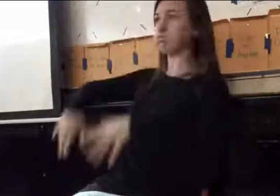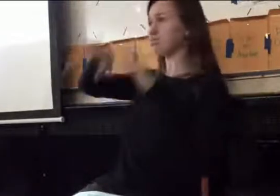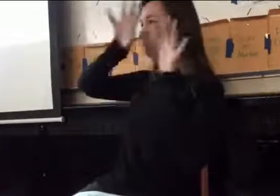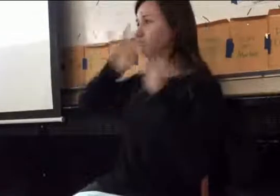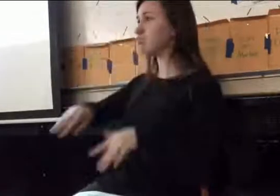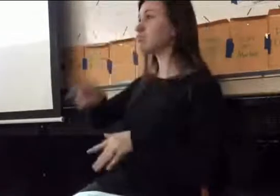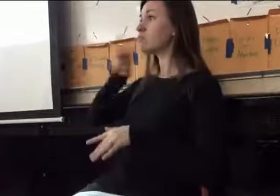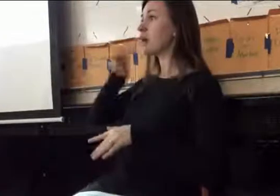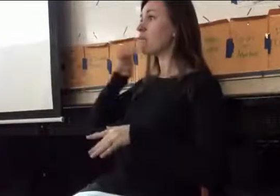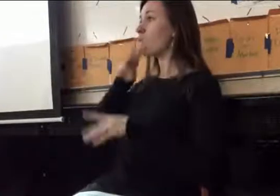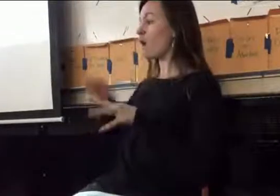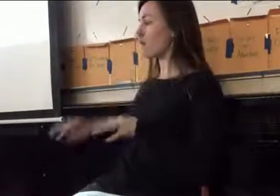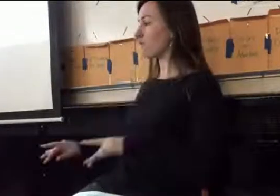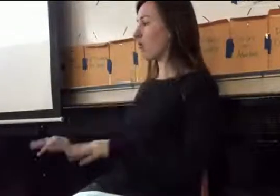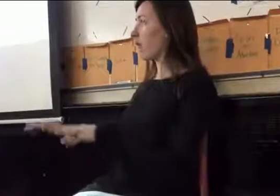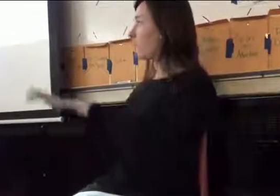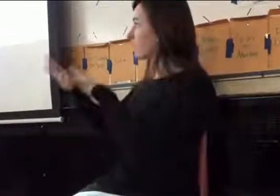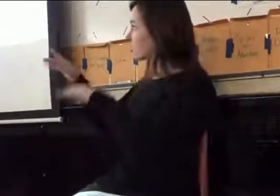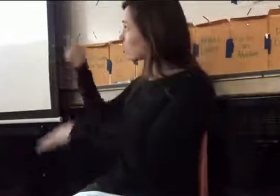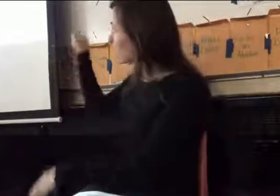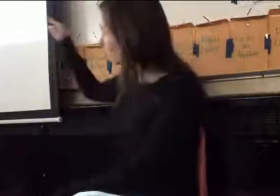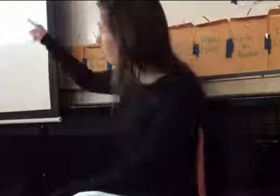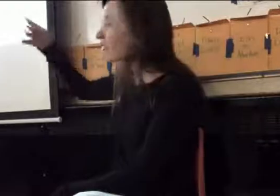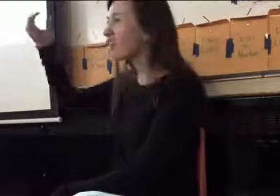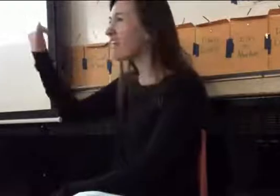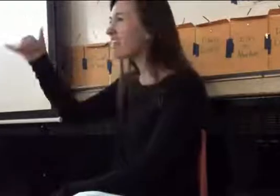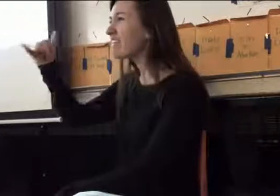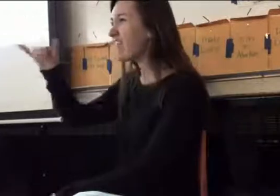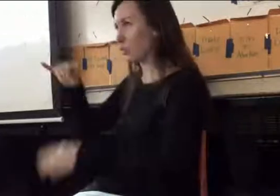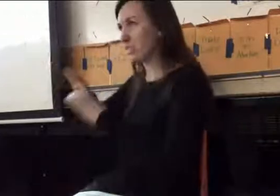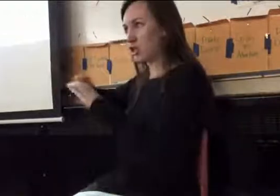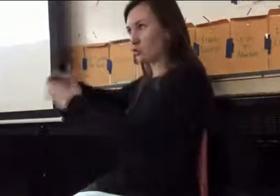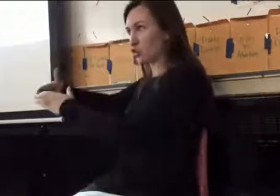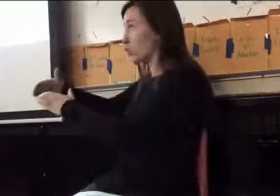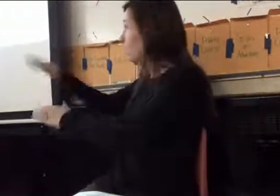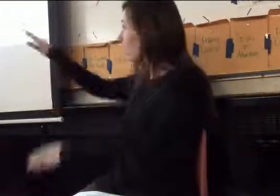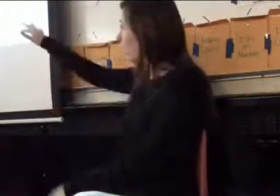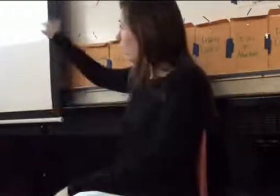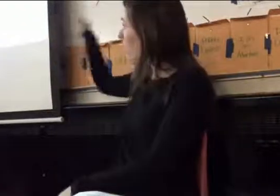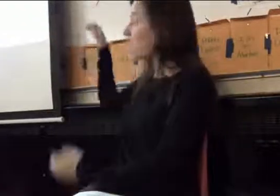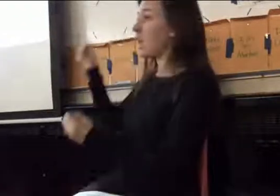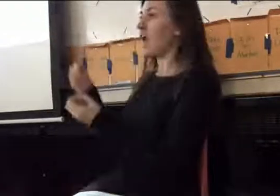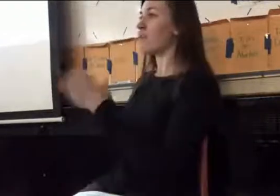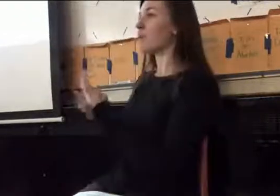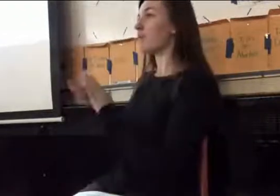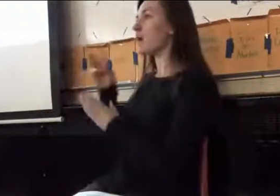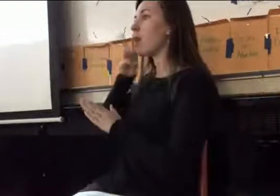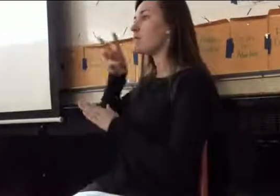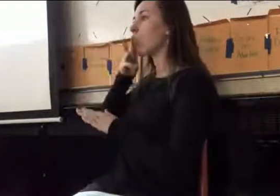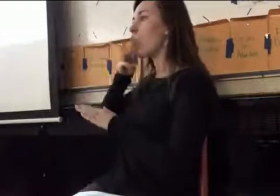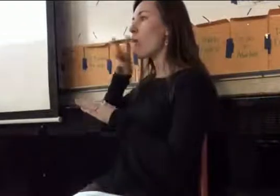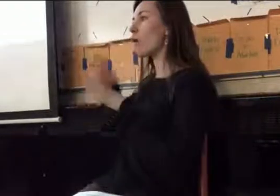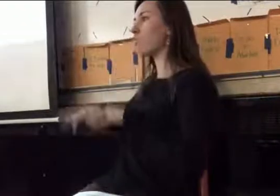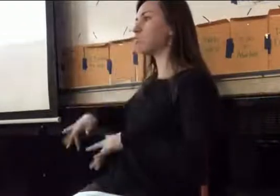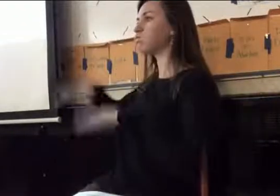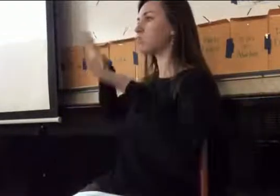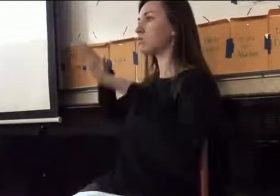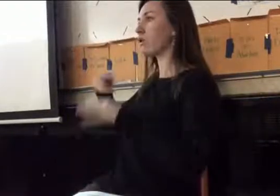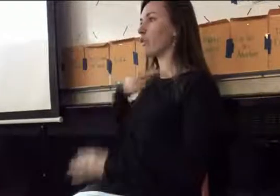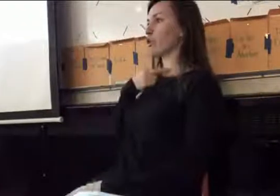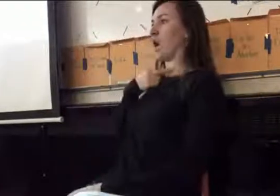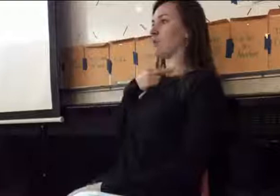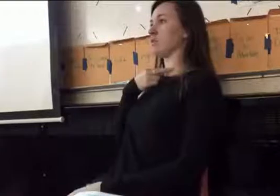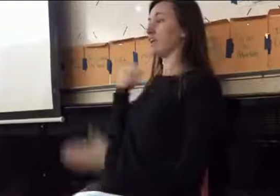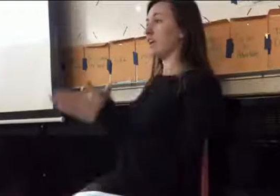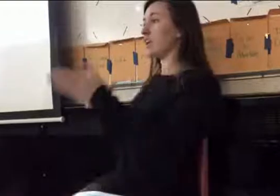cave. Well, they are right here, and it's the little yellow dot, and everything else becomes underwater. So they don't have a way to get out. It took them